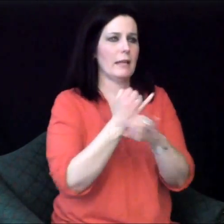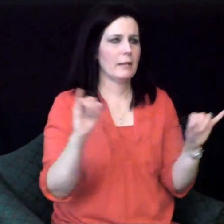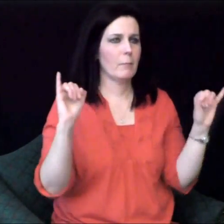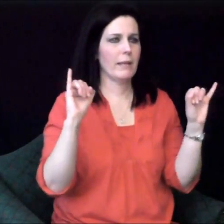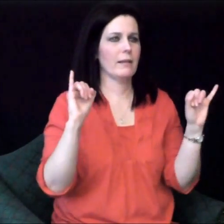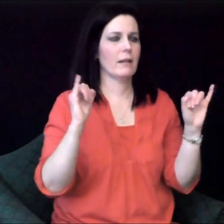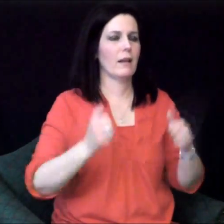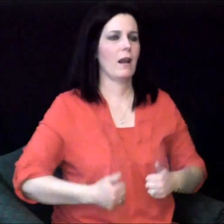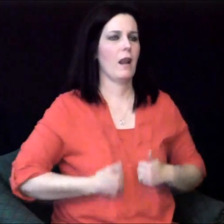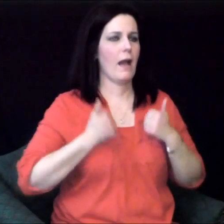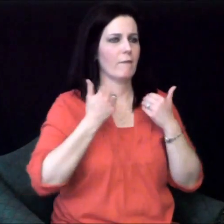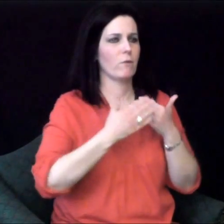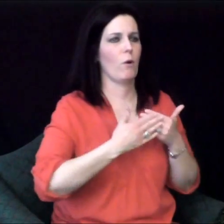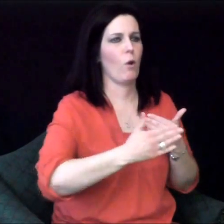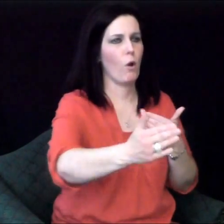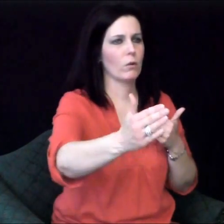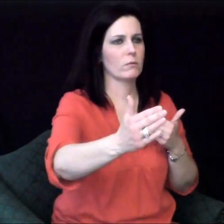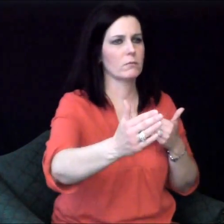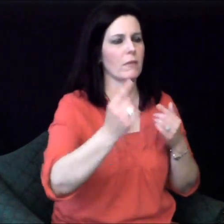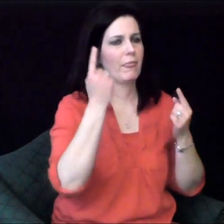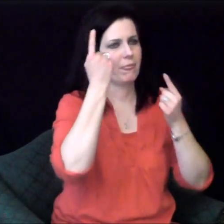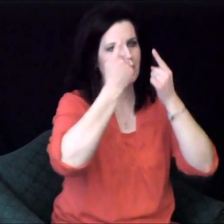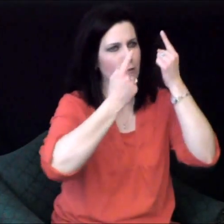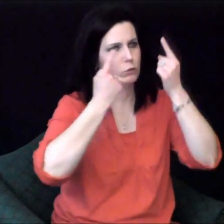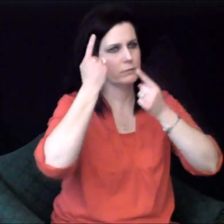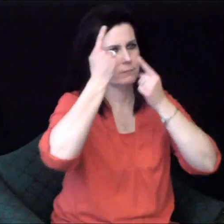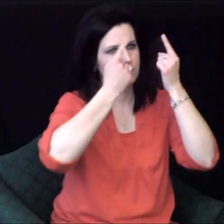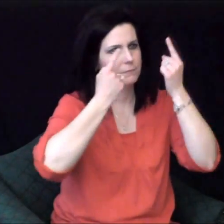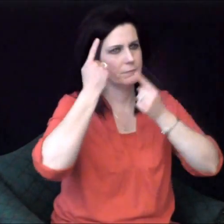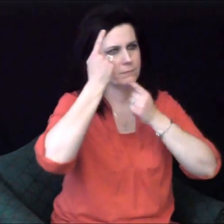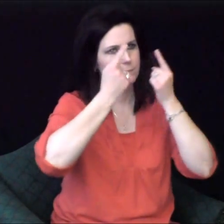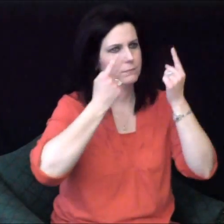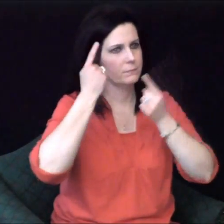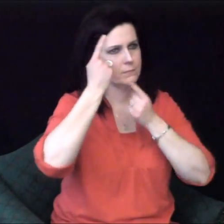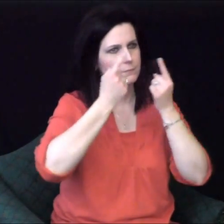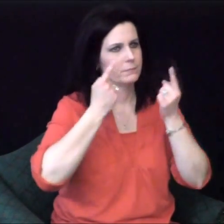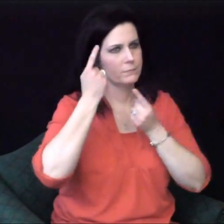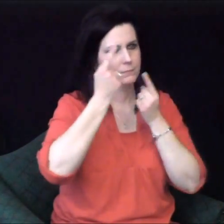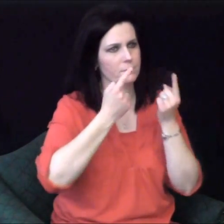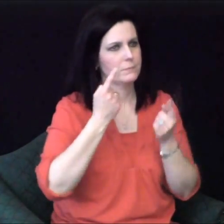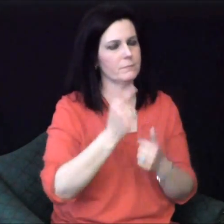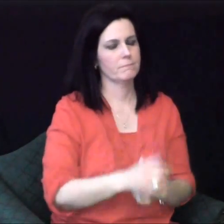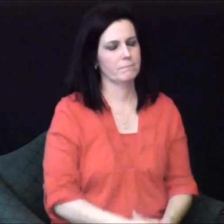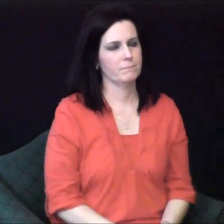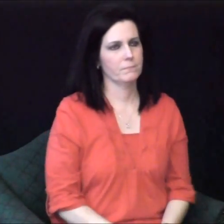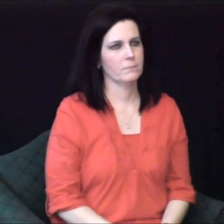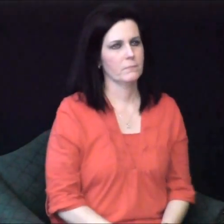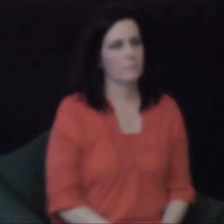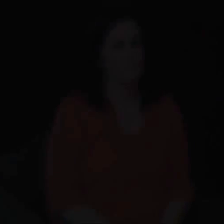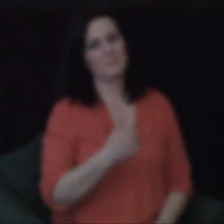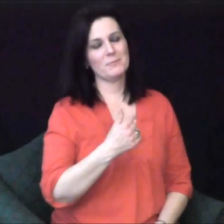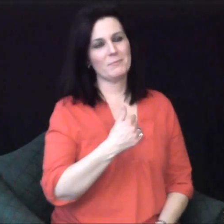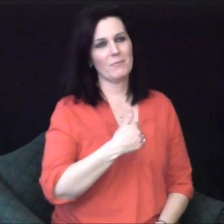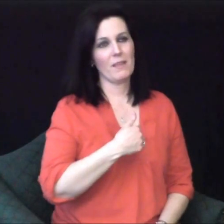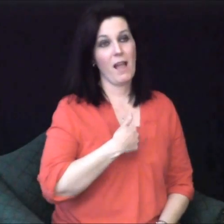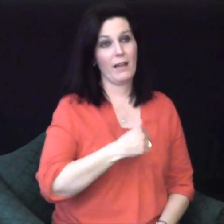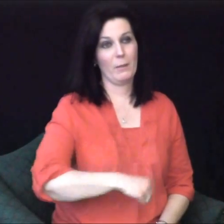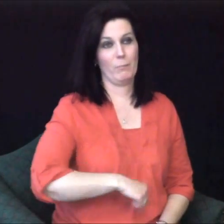have independence. They must have become independent, lifelong thinkers. I